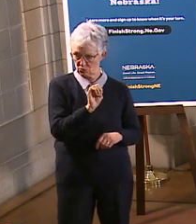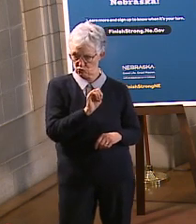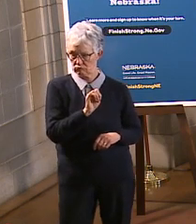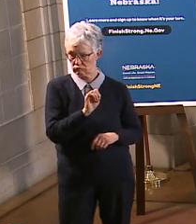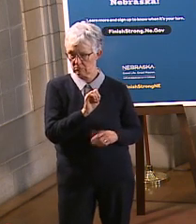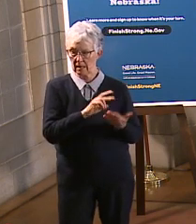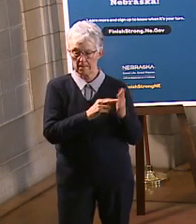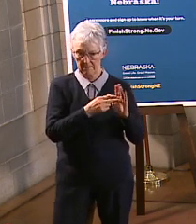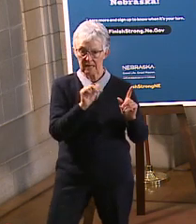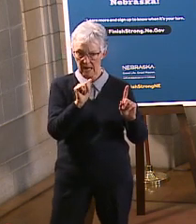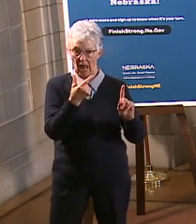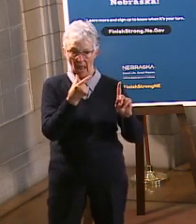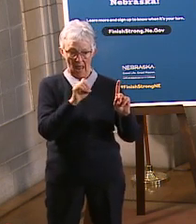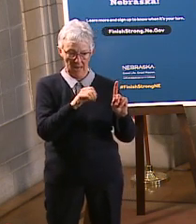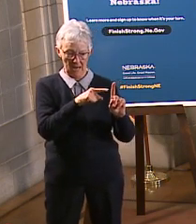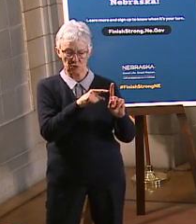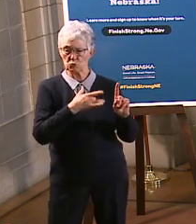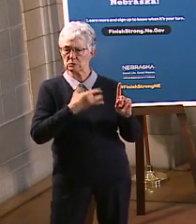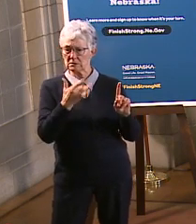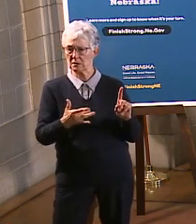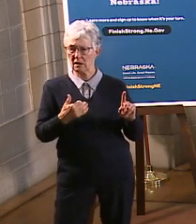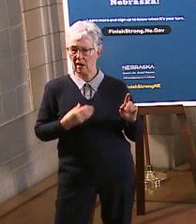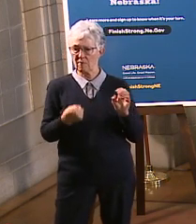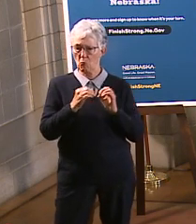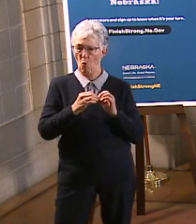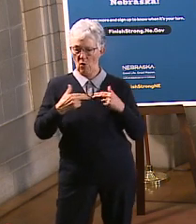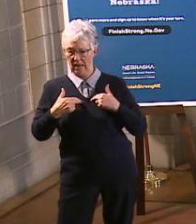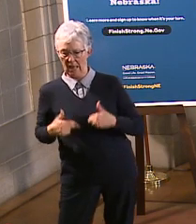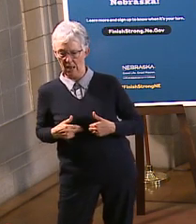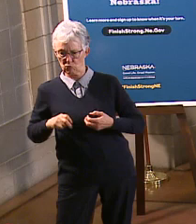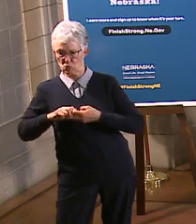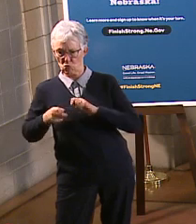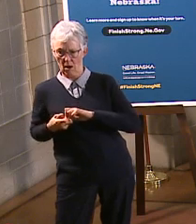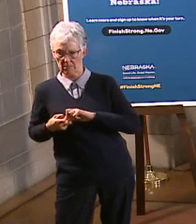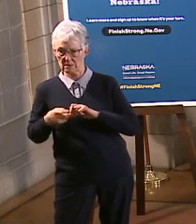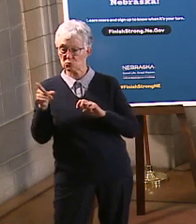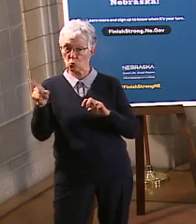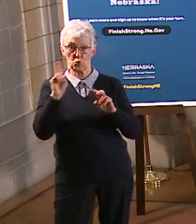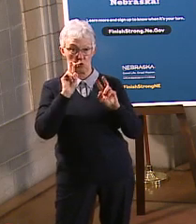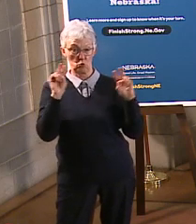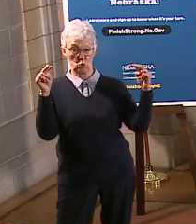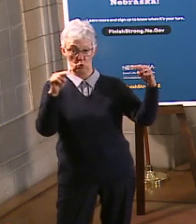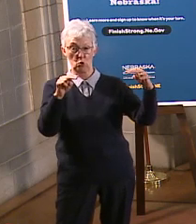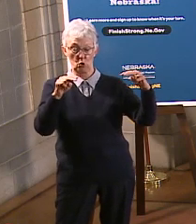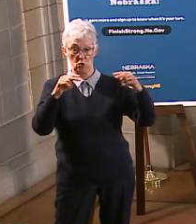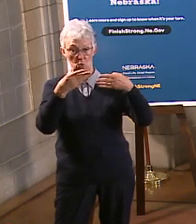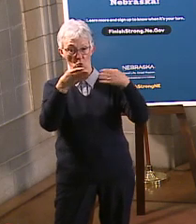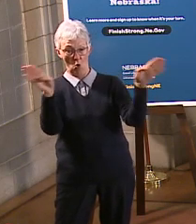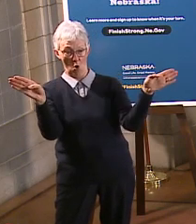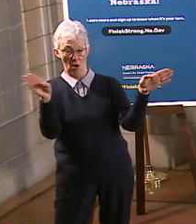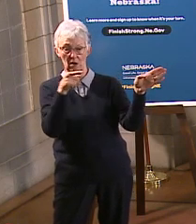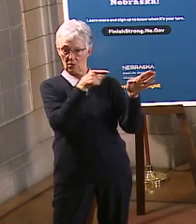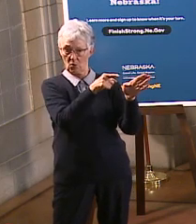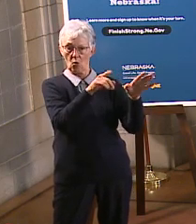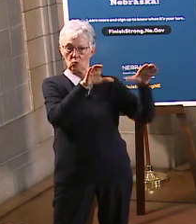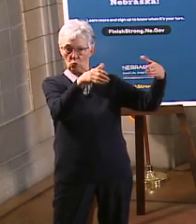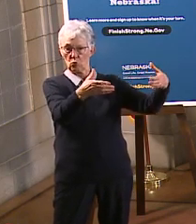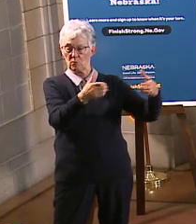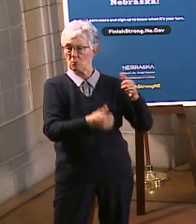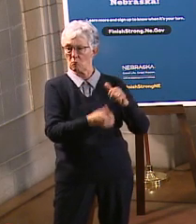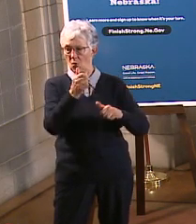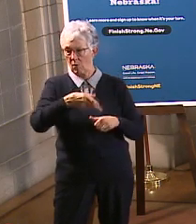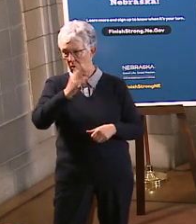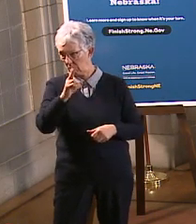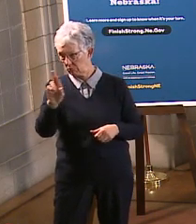going to have these comorbidities. And so if you look at it from a broad picture, those are the folks who are going to be most at risk. And so, again, as